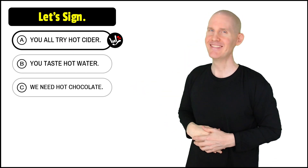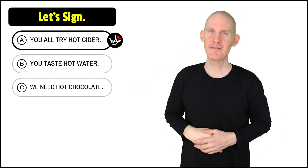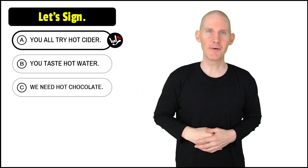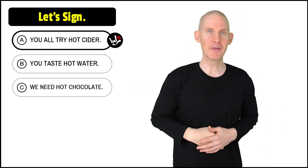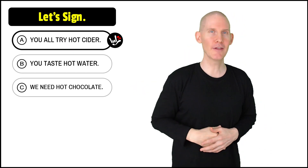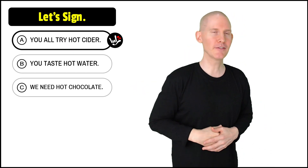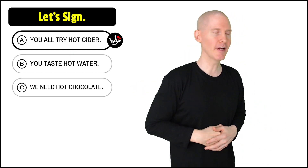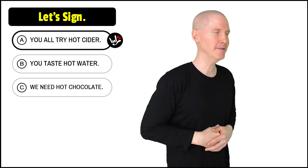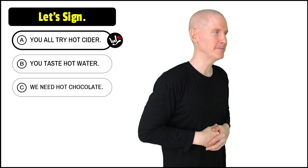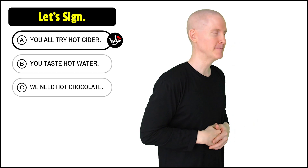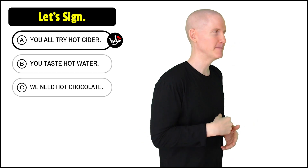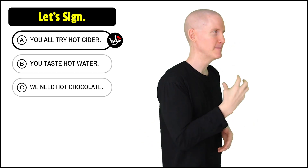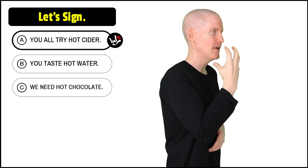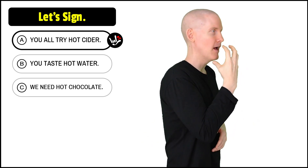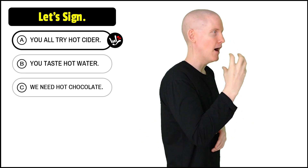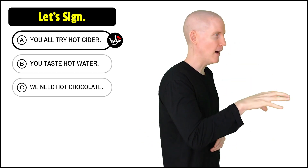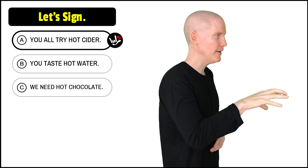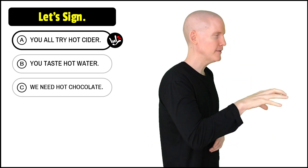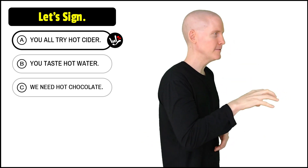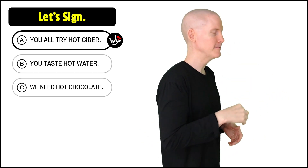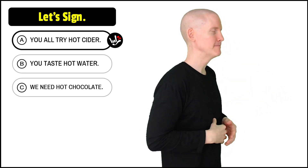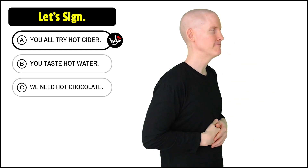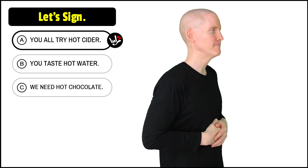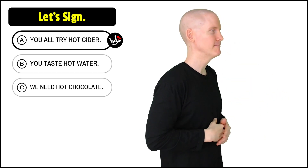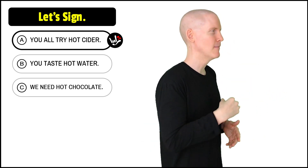From the other side. Hot.